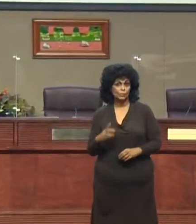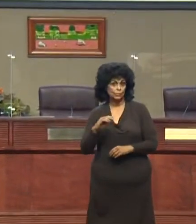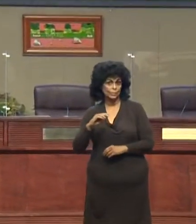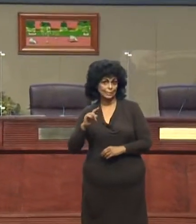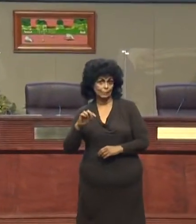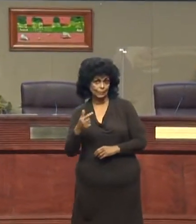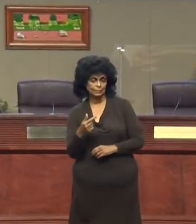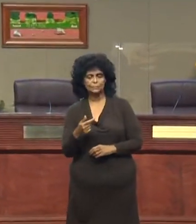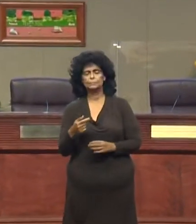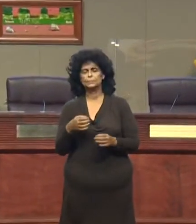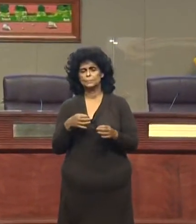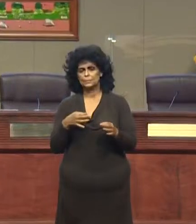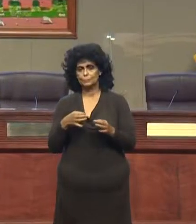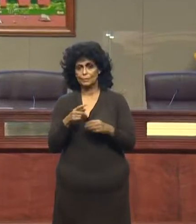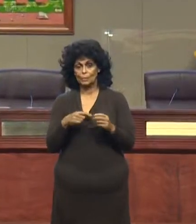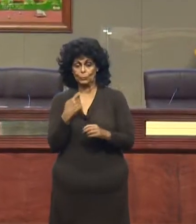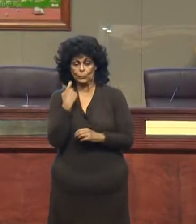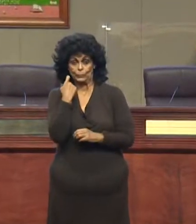recently released